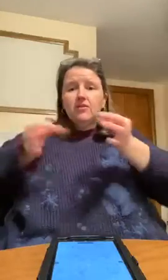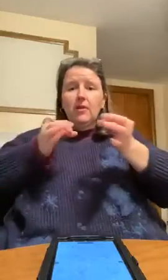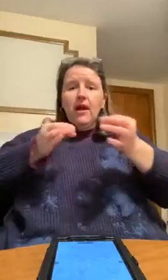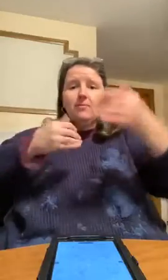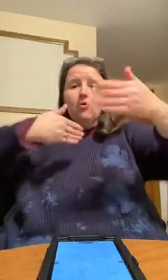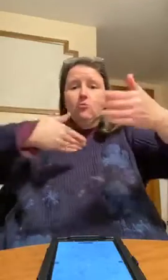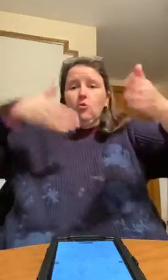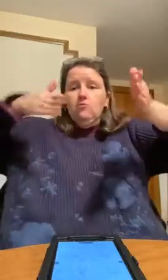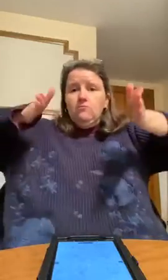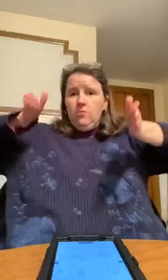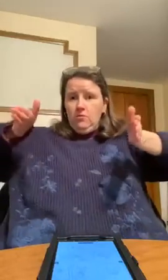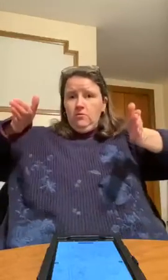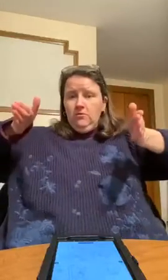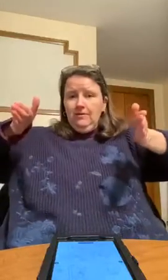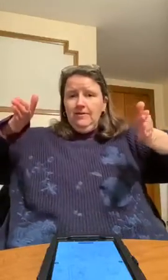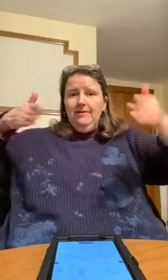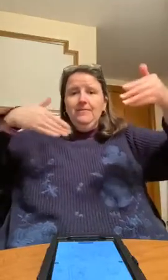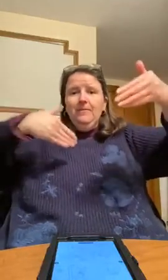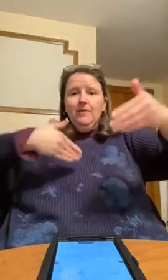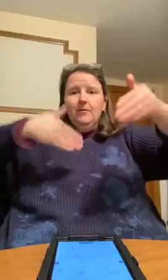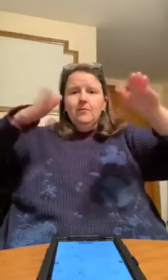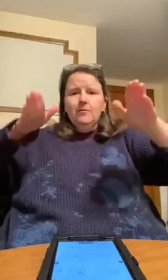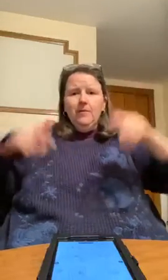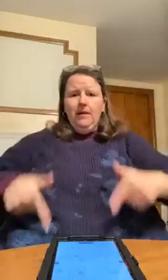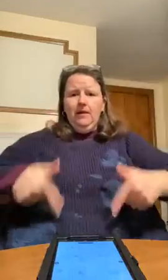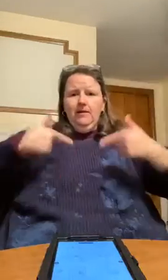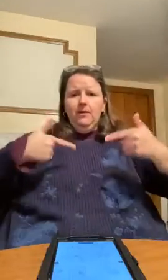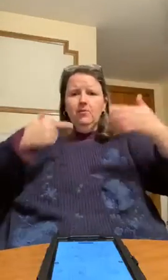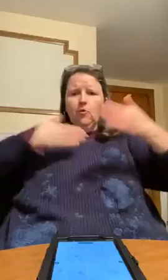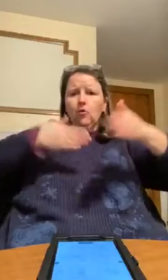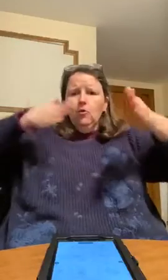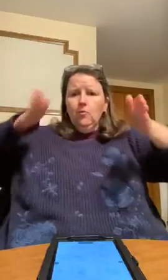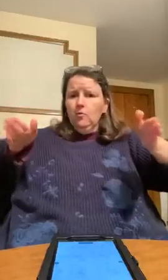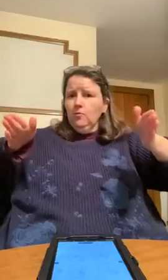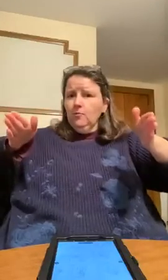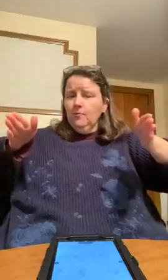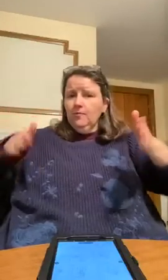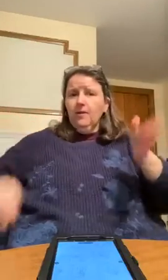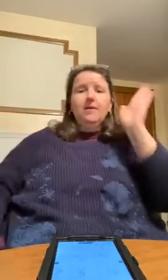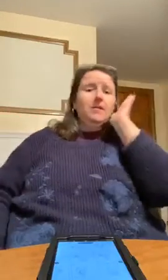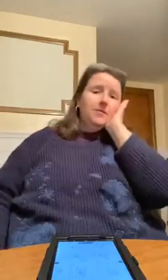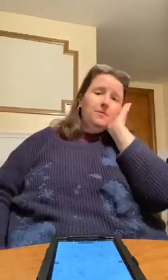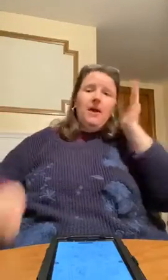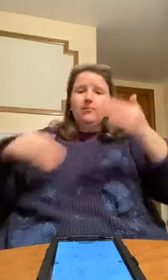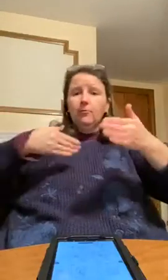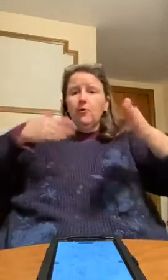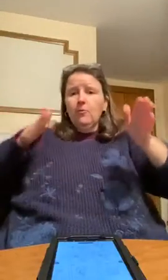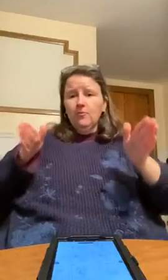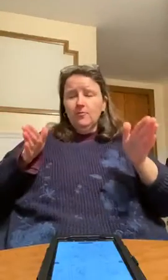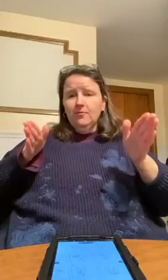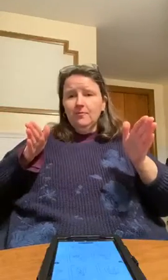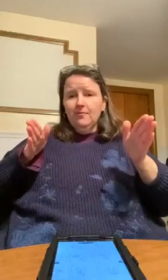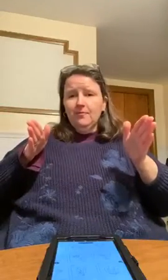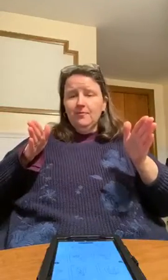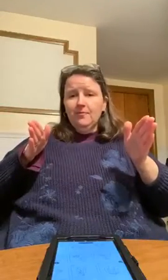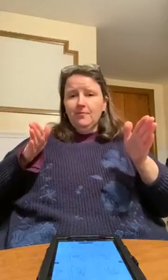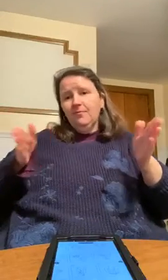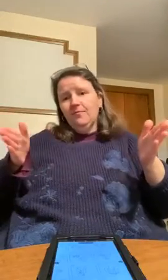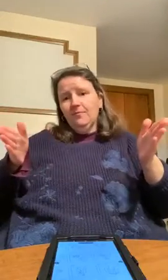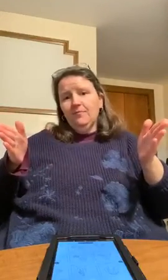describe a room. Ooh, the living room. The bedroom.